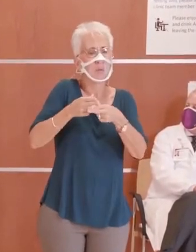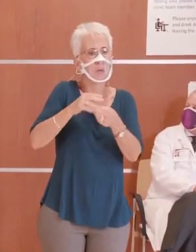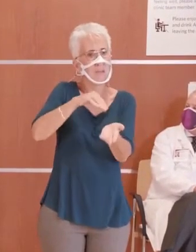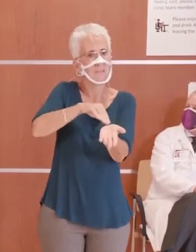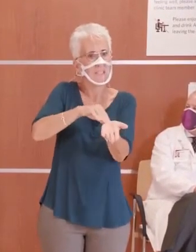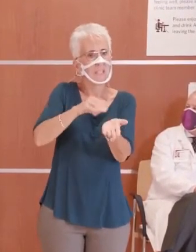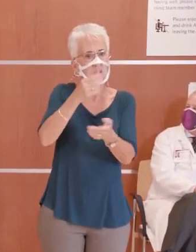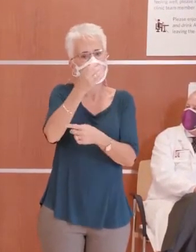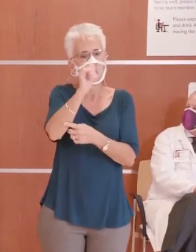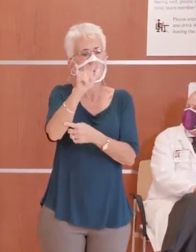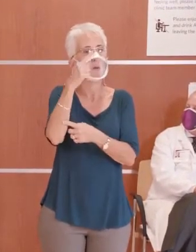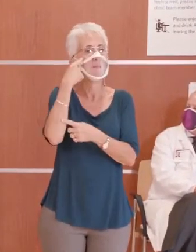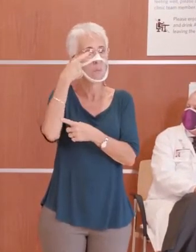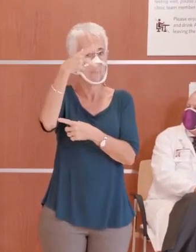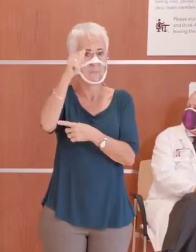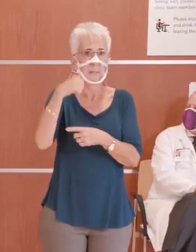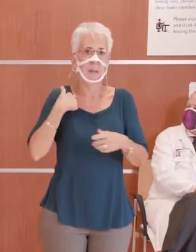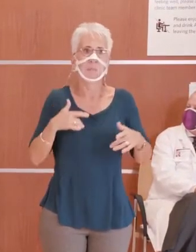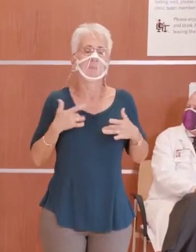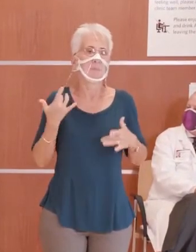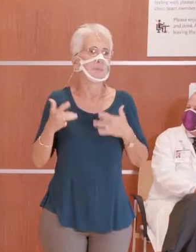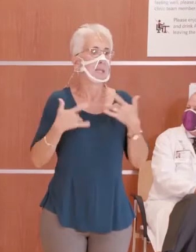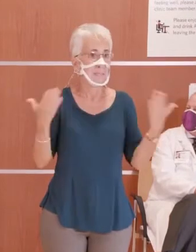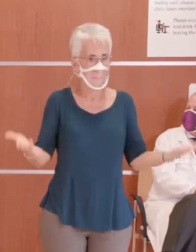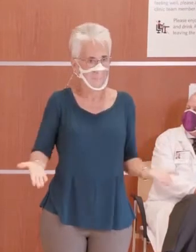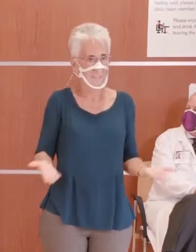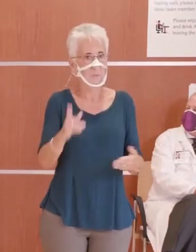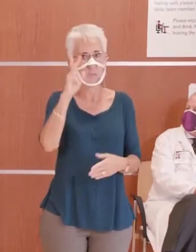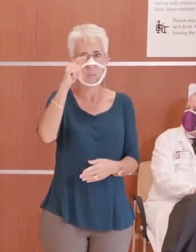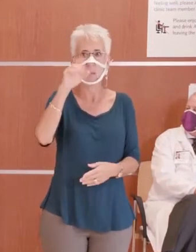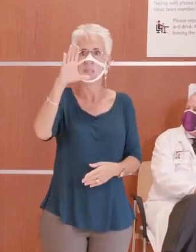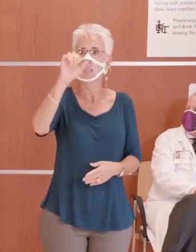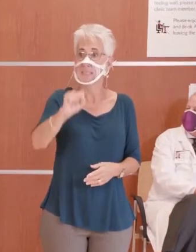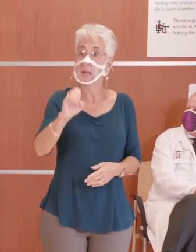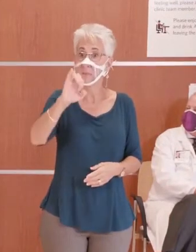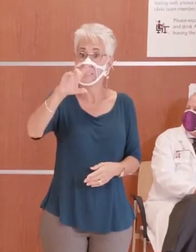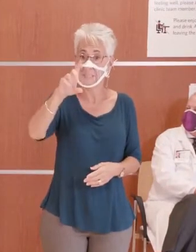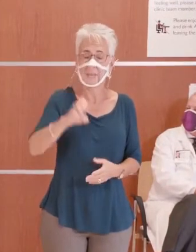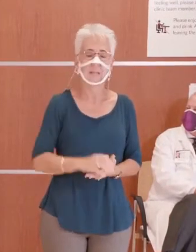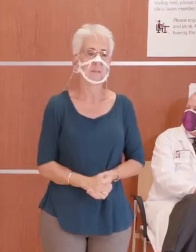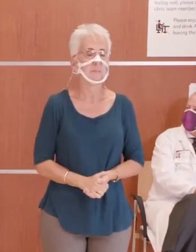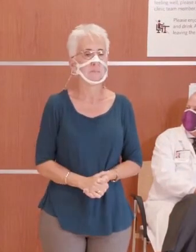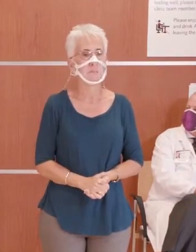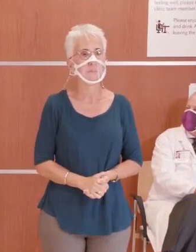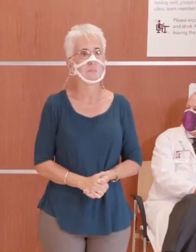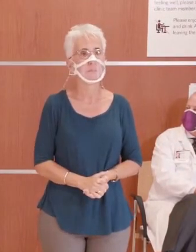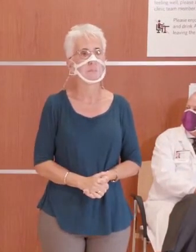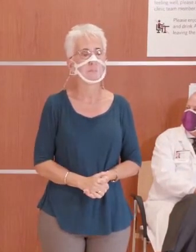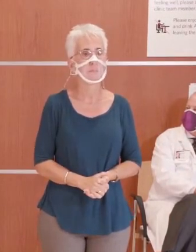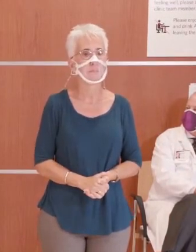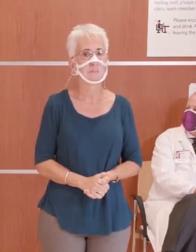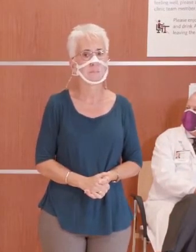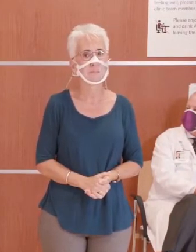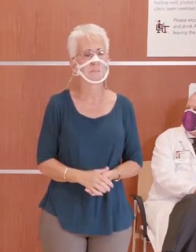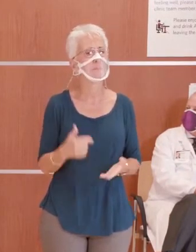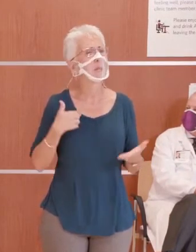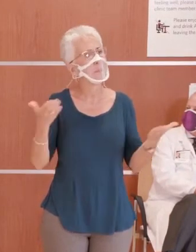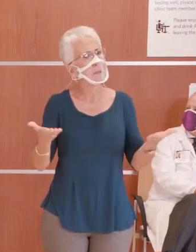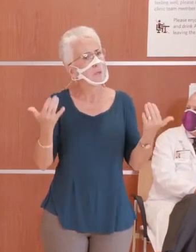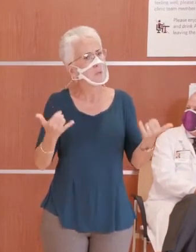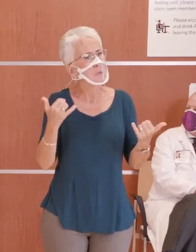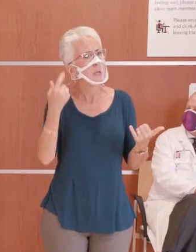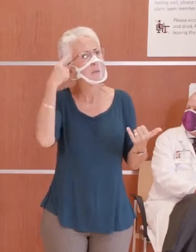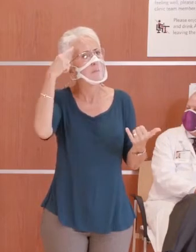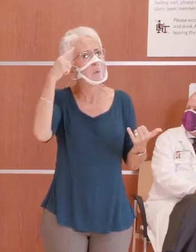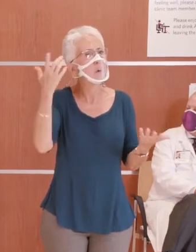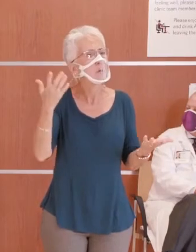of Pennsylvania, and I'm excited to be here at UPMC Southside. And I'm here today to learn